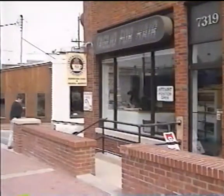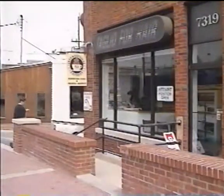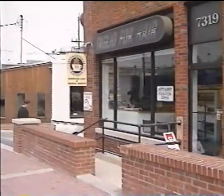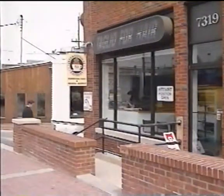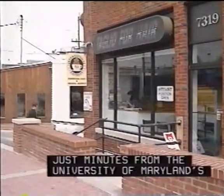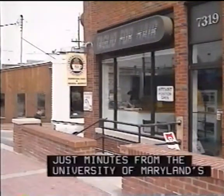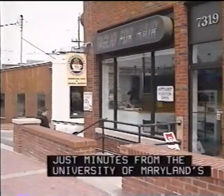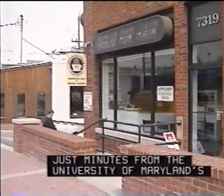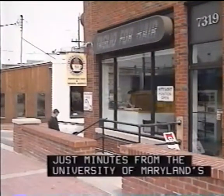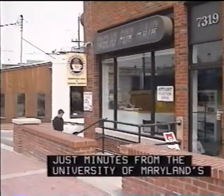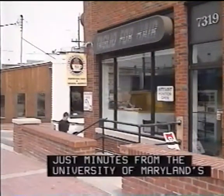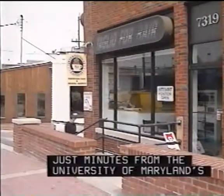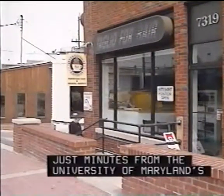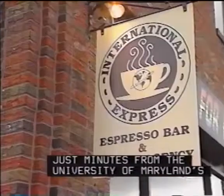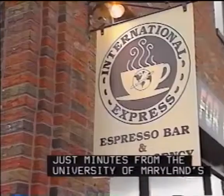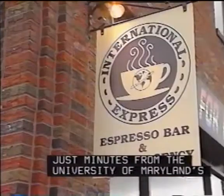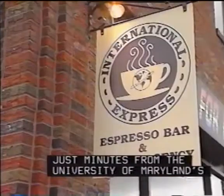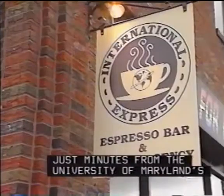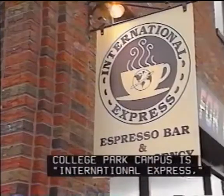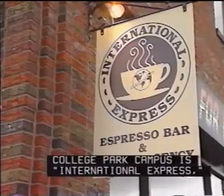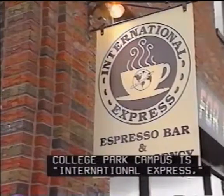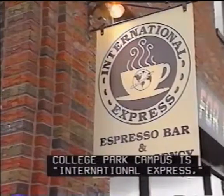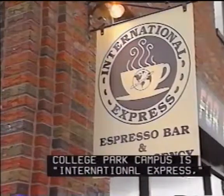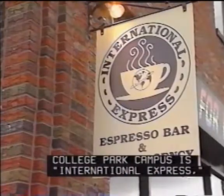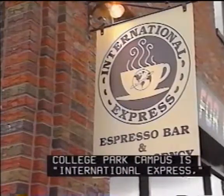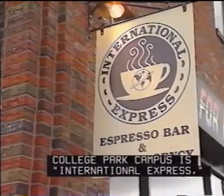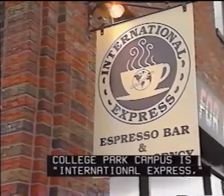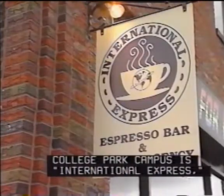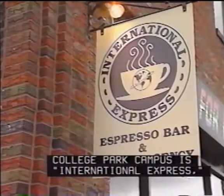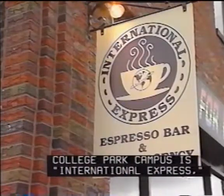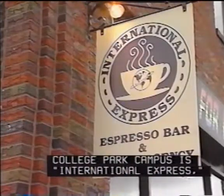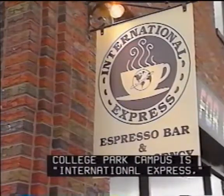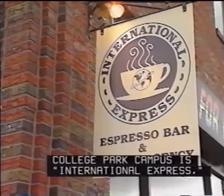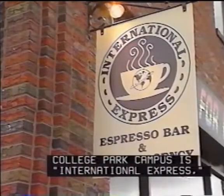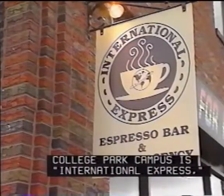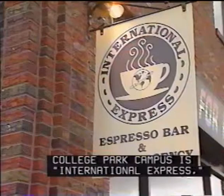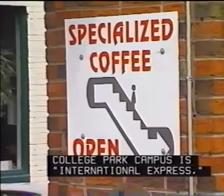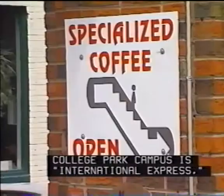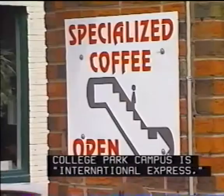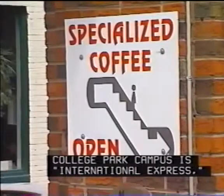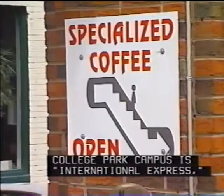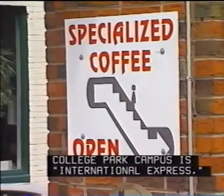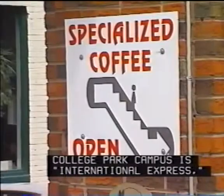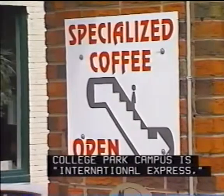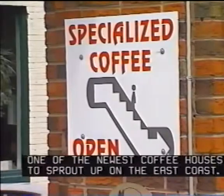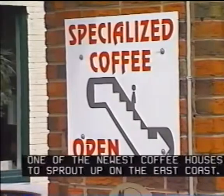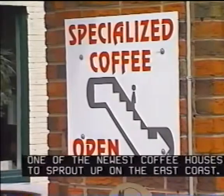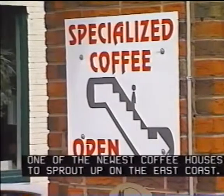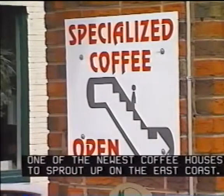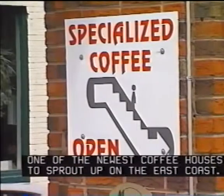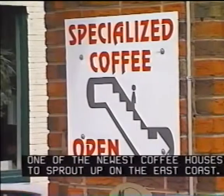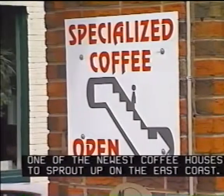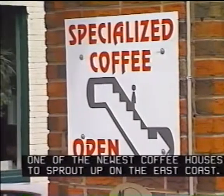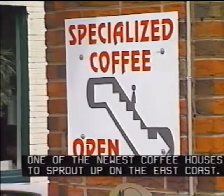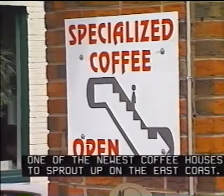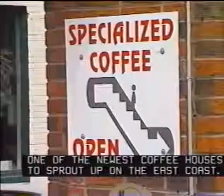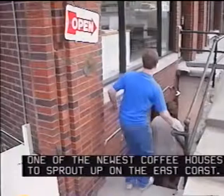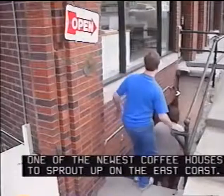Just minutes from the University of Maryland's College Park campus is International Express, one of the newest coffee houses to